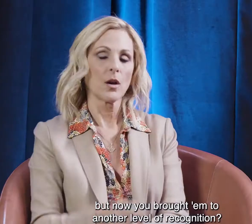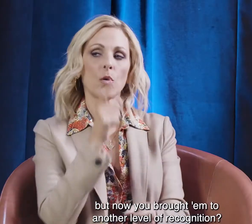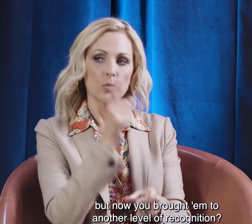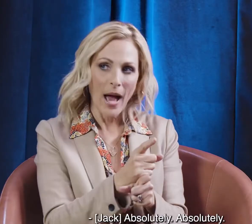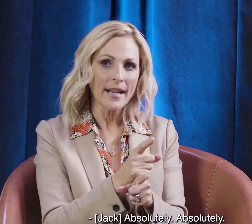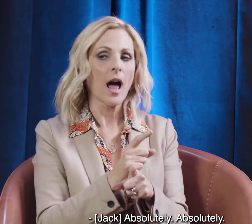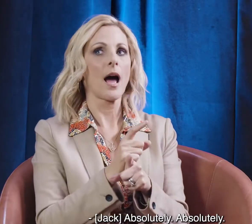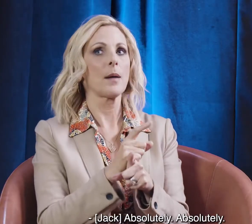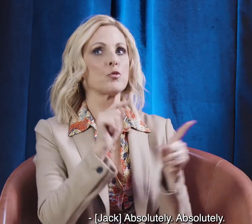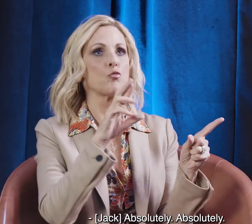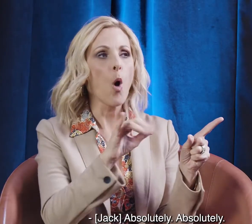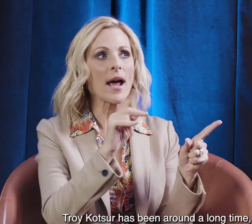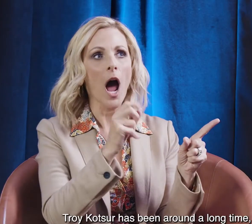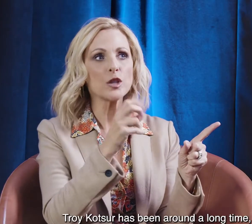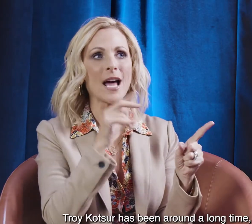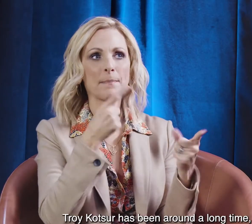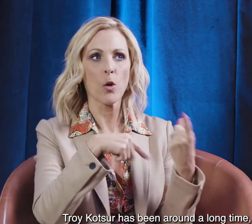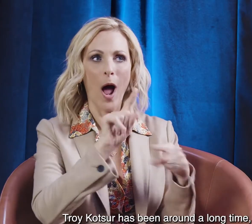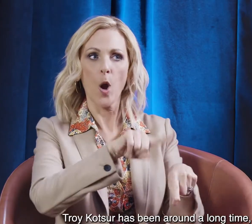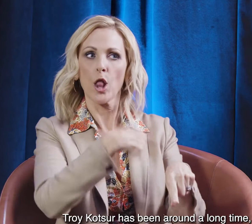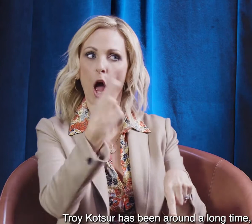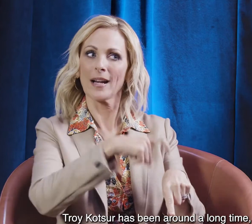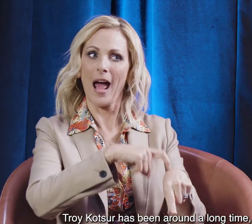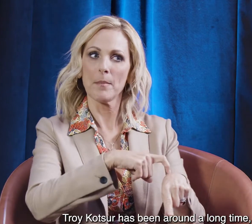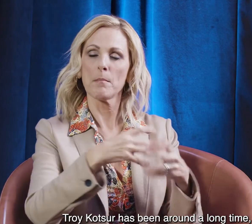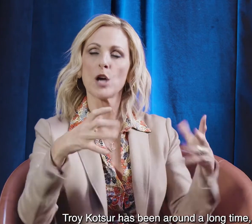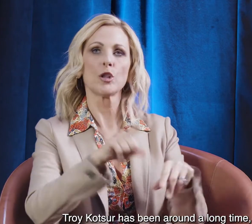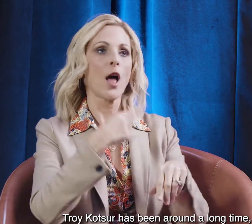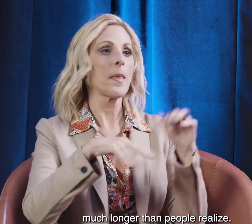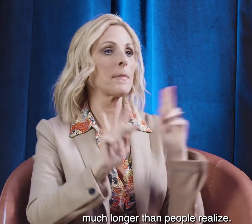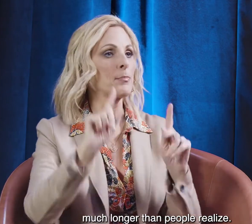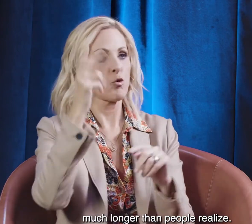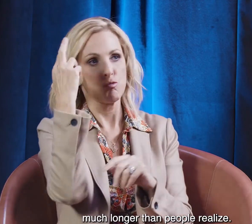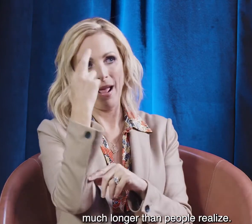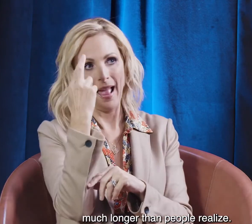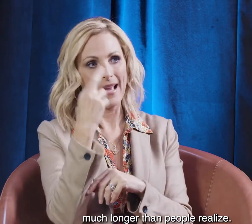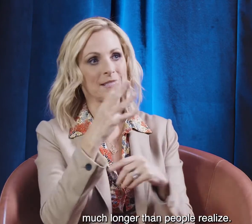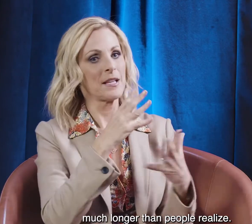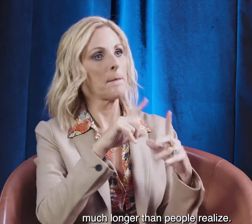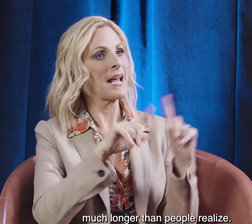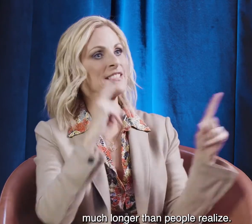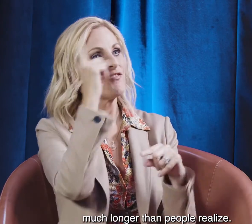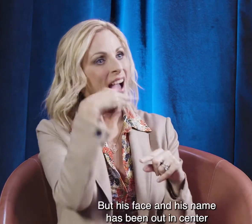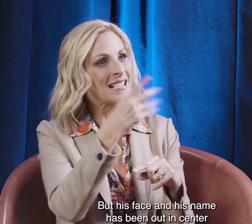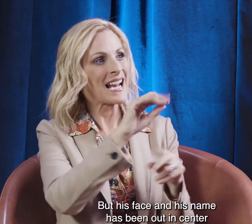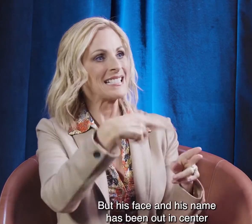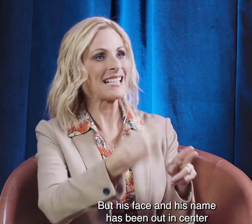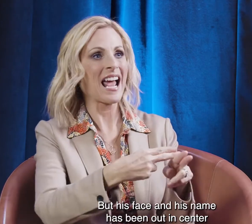recognition. Absolutely, absolutely. Troy Kotsur has been around a long time, much longer than people realize, but his face and